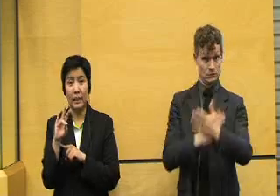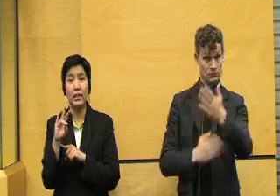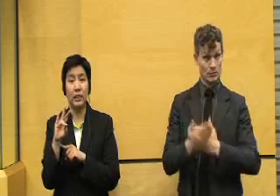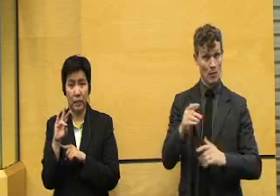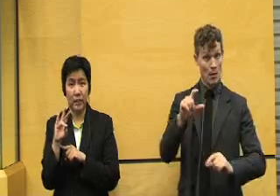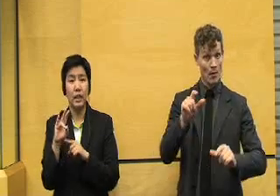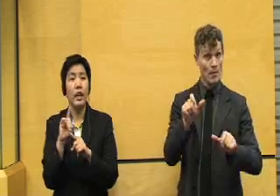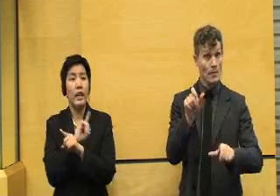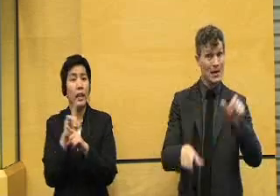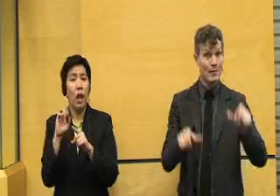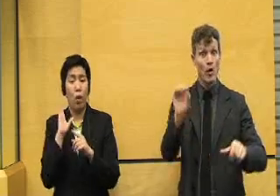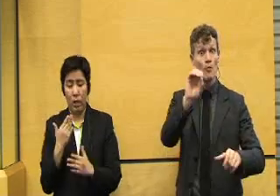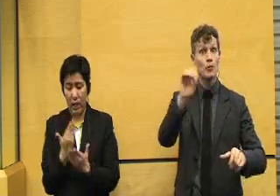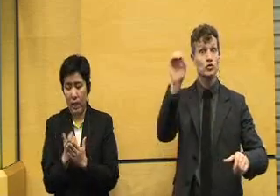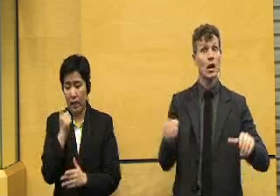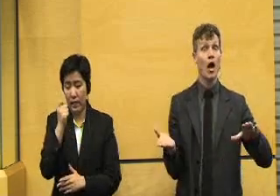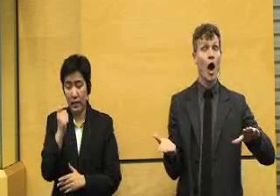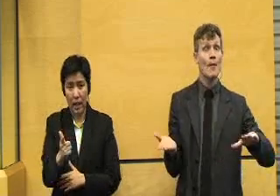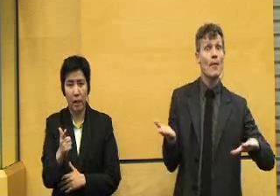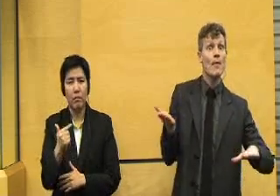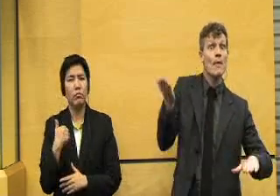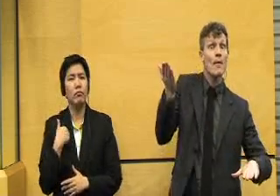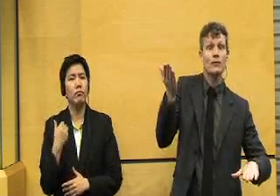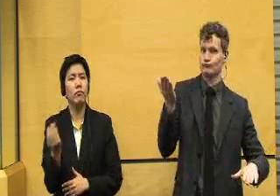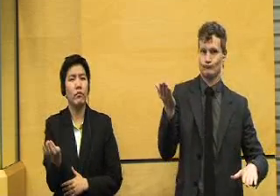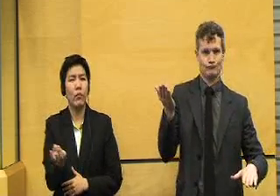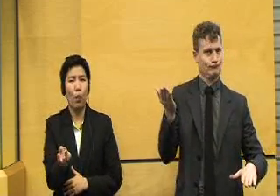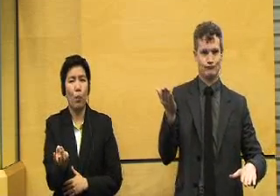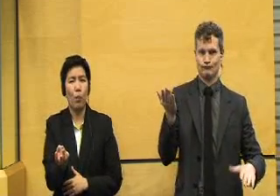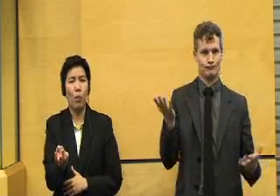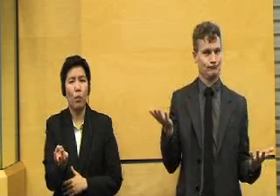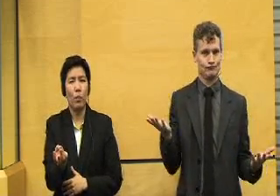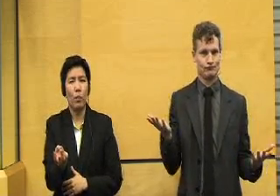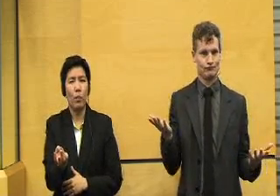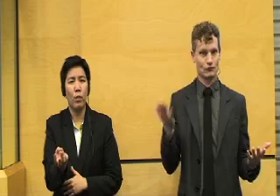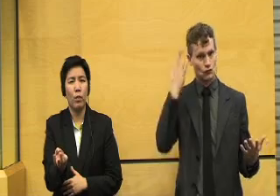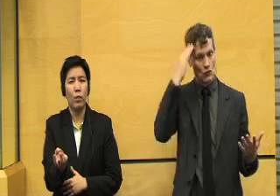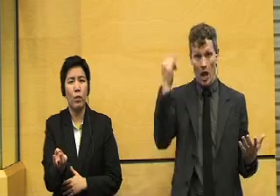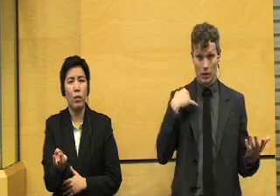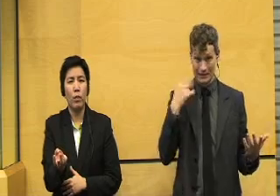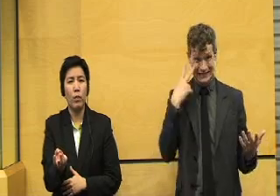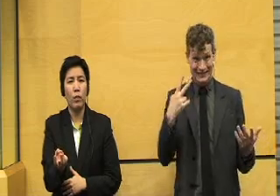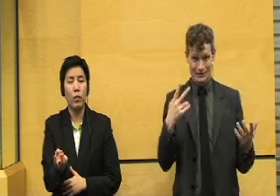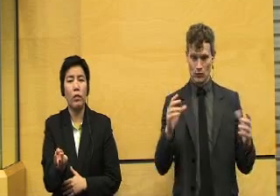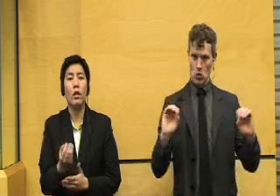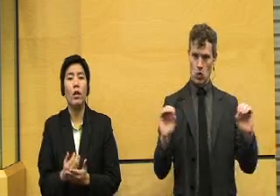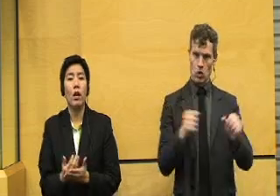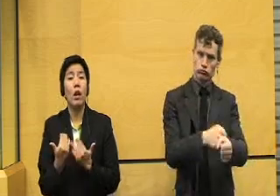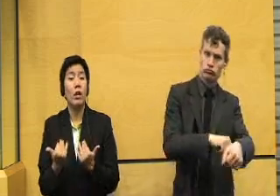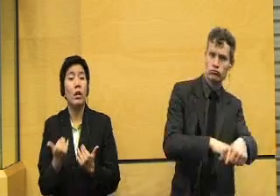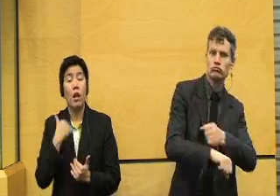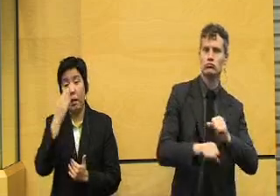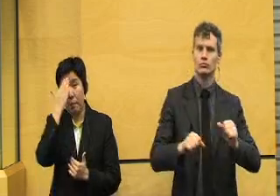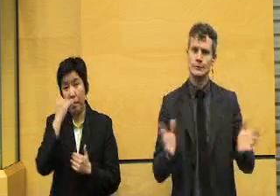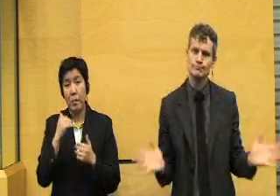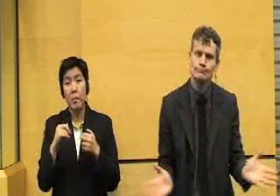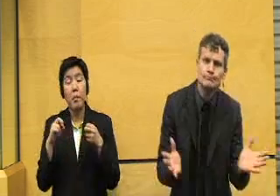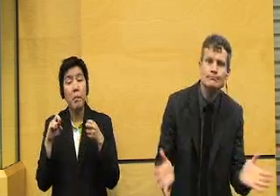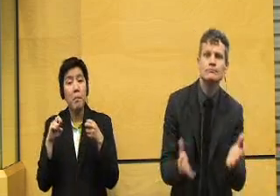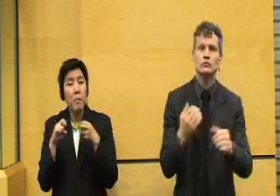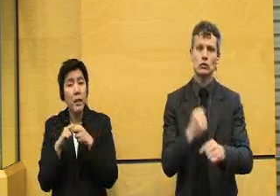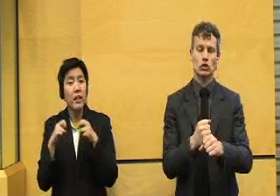has been done to prepare persons with disabilities for work. Difficulty in commuting to work is also an important